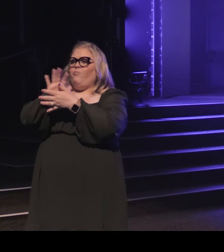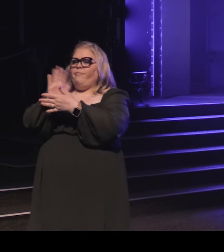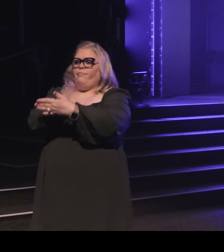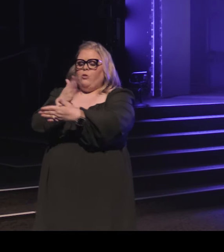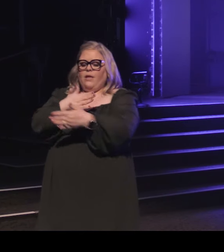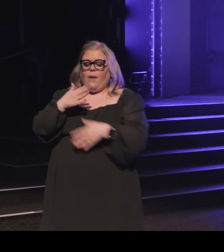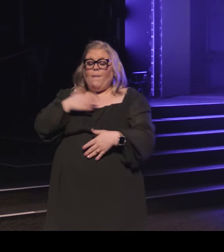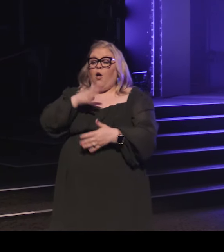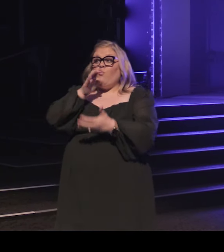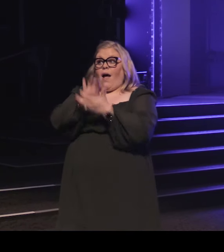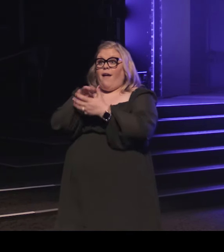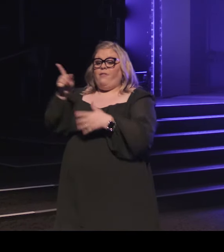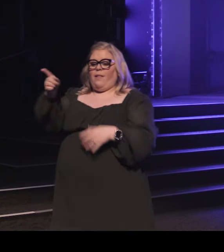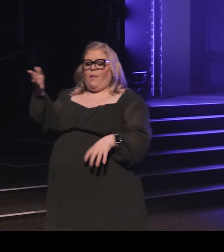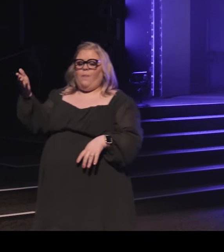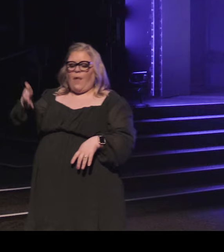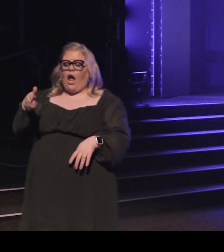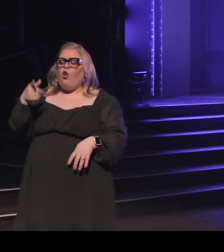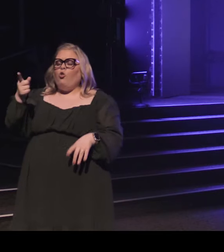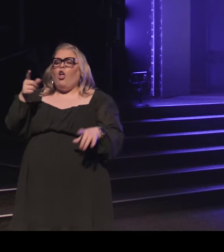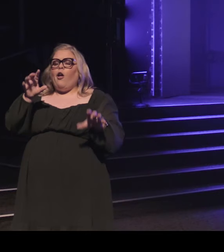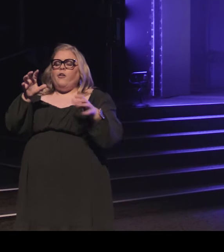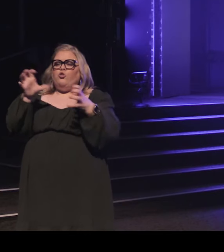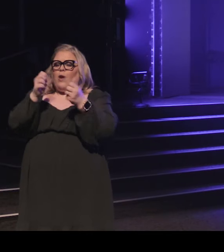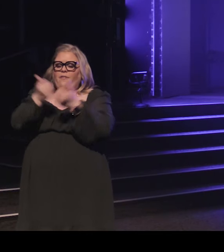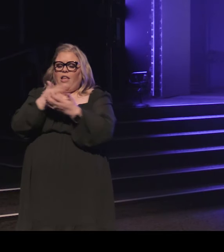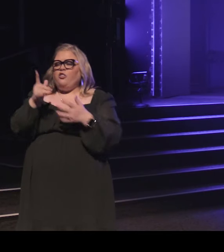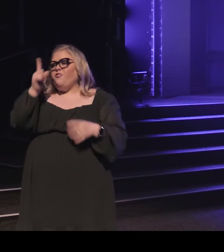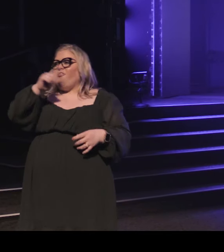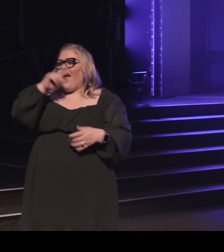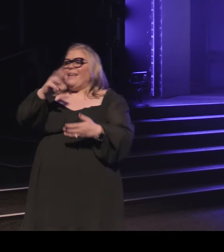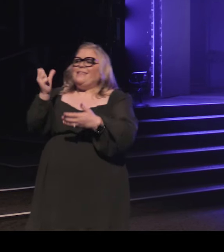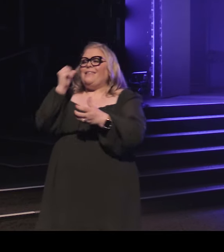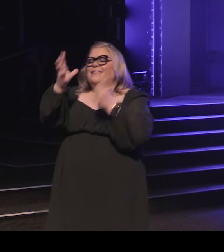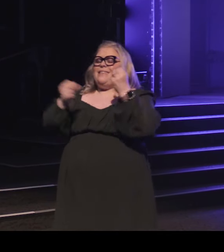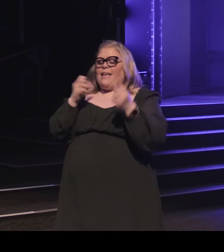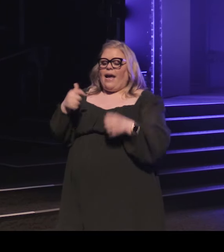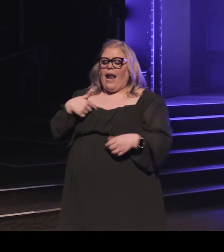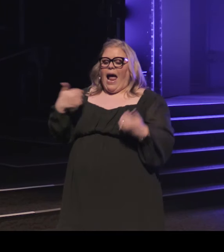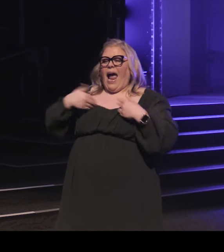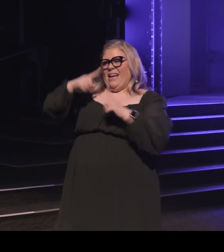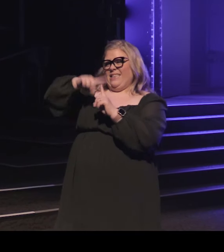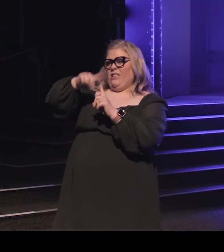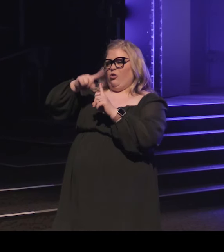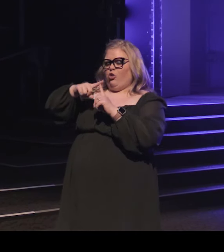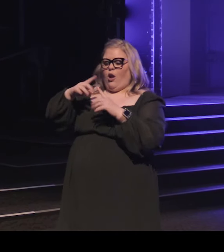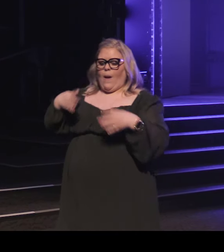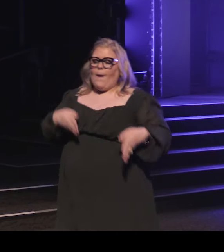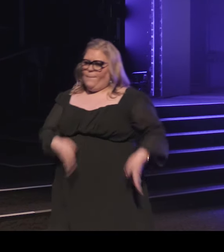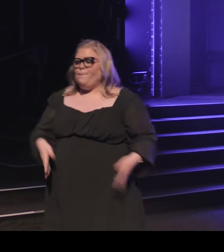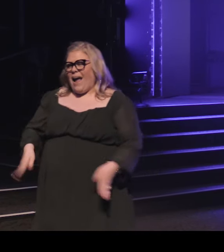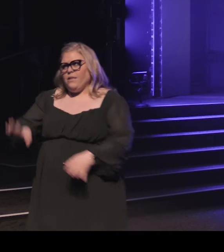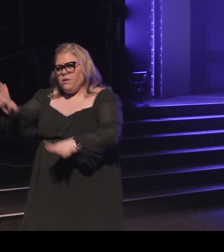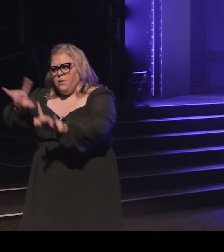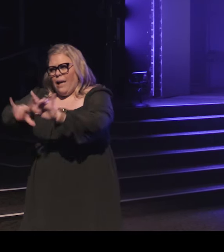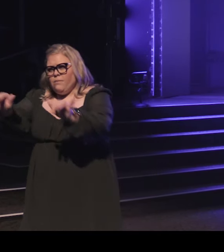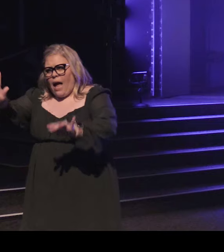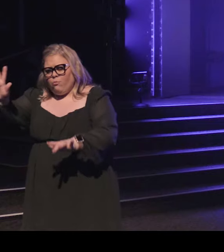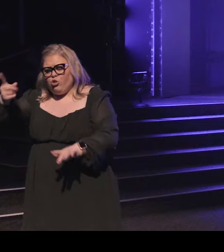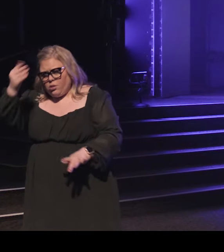wife was on the shoot, and so they're doing the thing, and there's no audio, you know, you're just kind of fake singing along, and I had like a t-shirt on and pants too, but